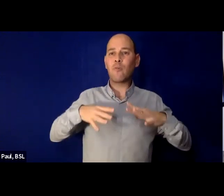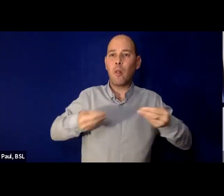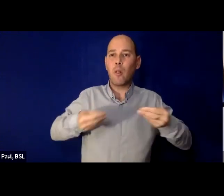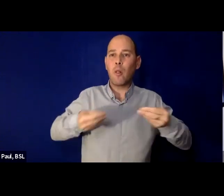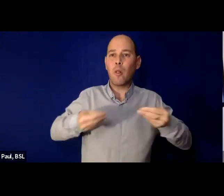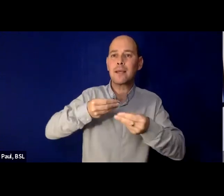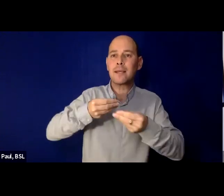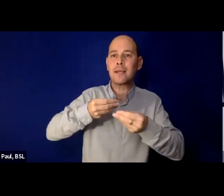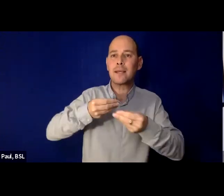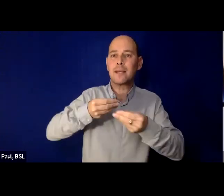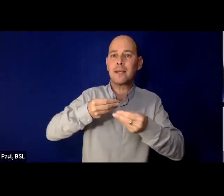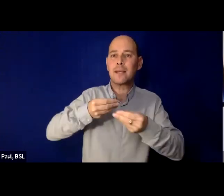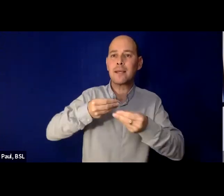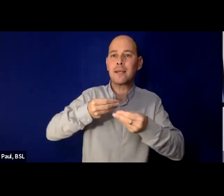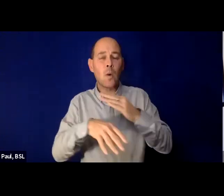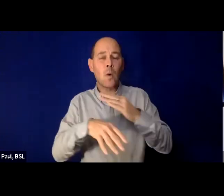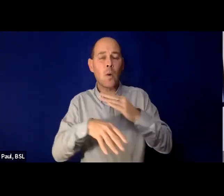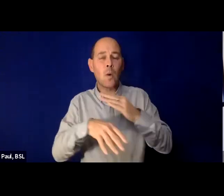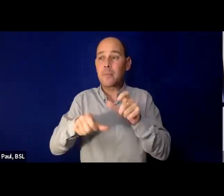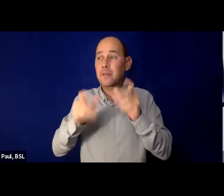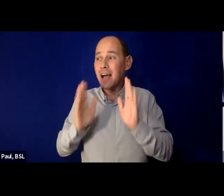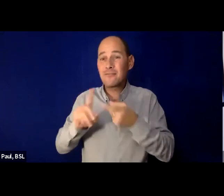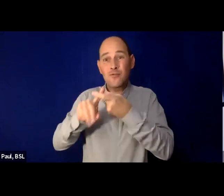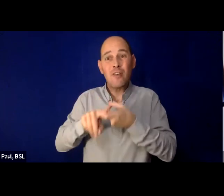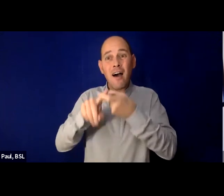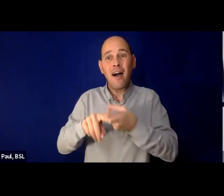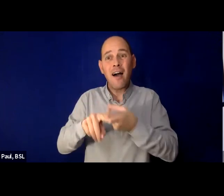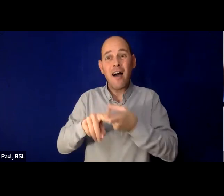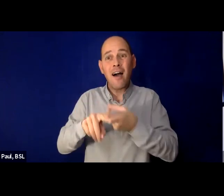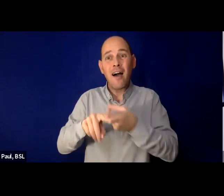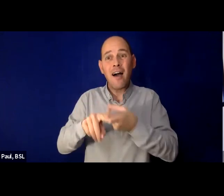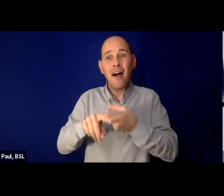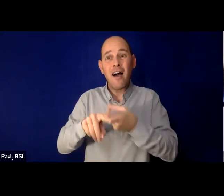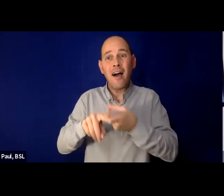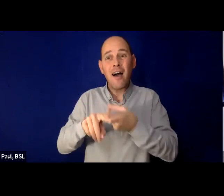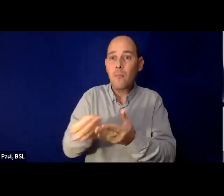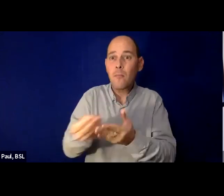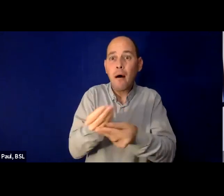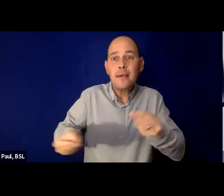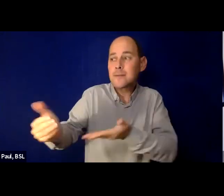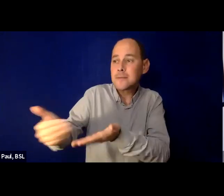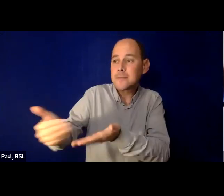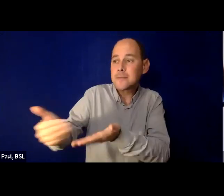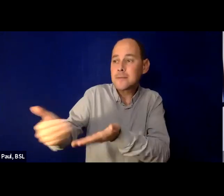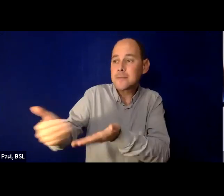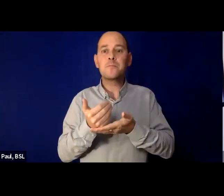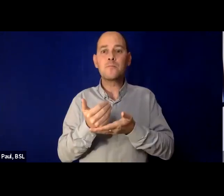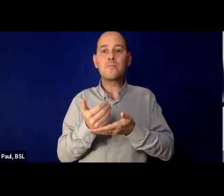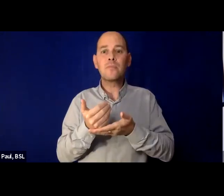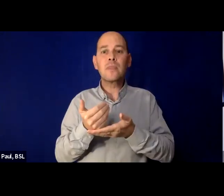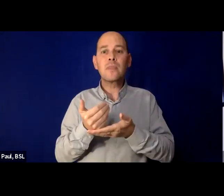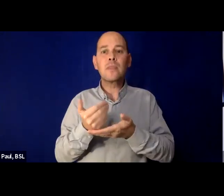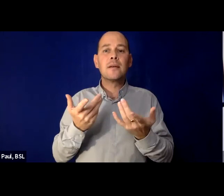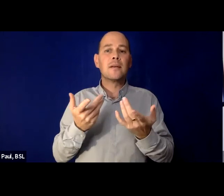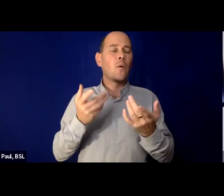assistive technology being a reality. Because of course, planning for those scenarios in our countries where every decision directors of